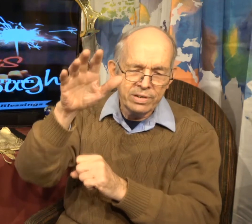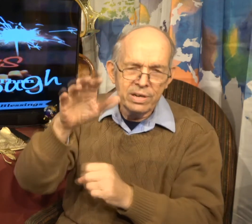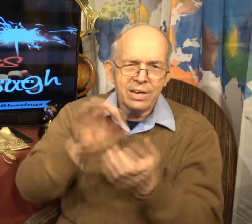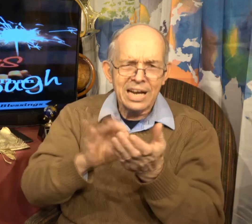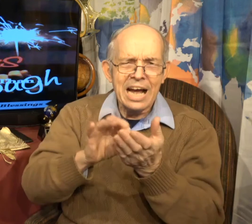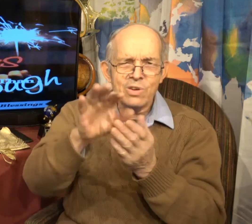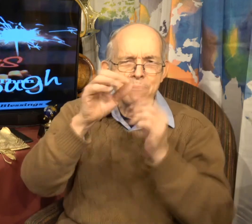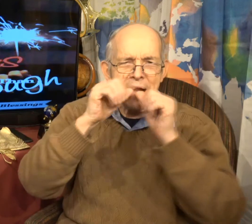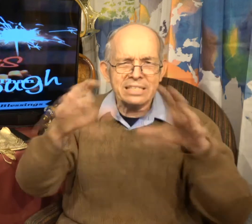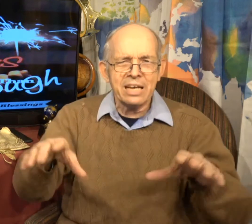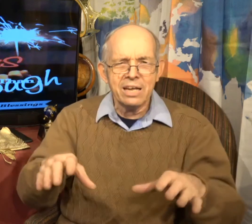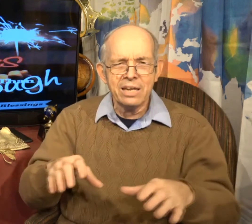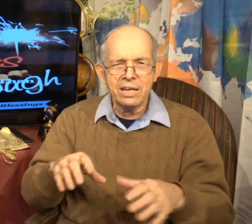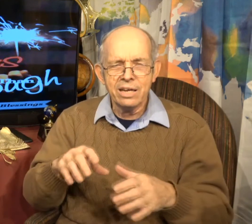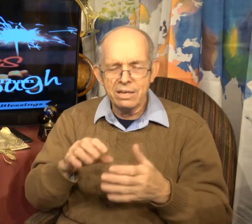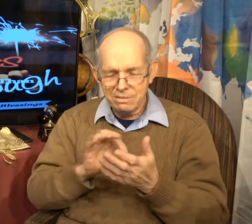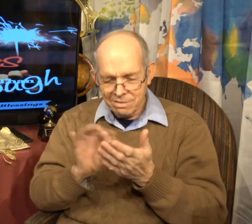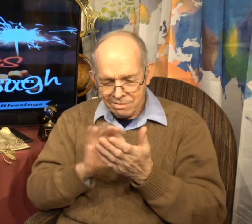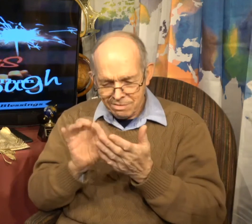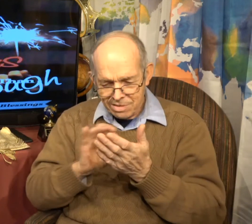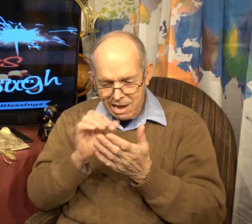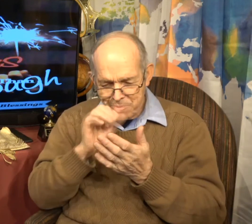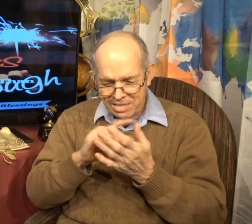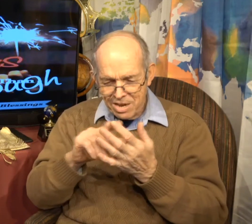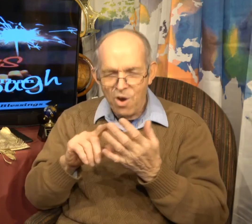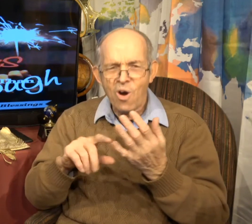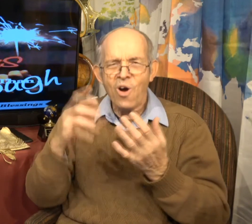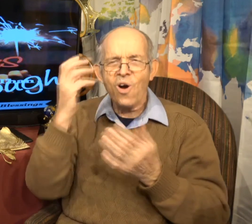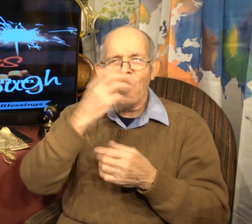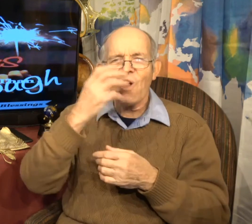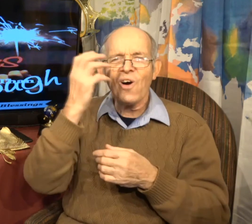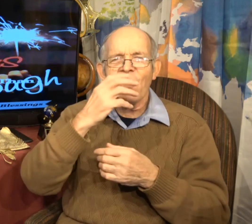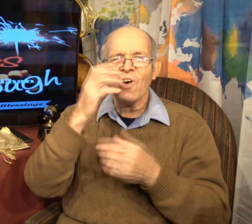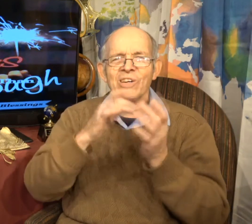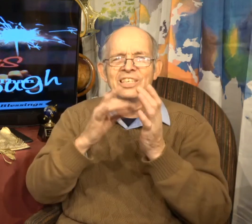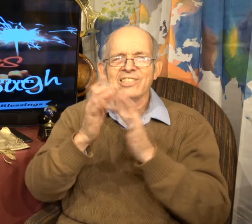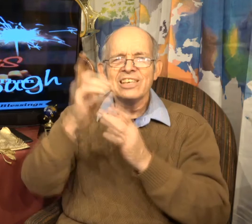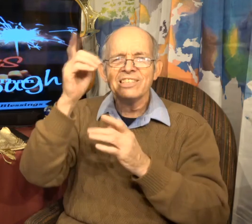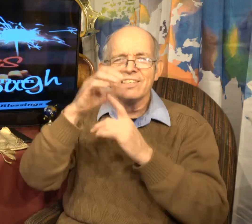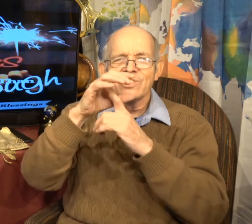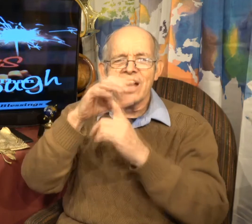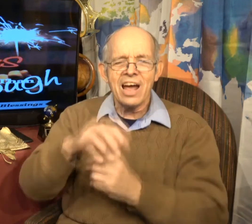Can you bless me? Oh. Jesus,